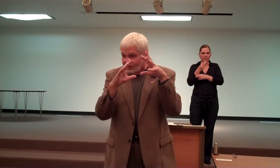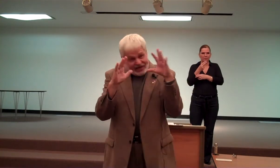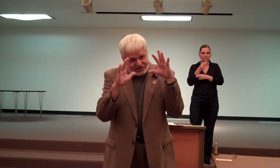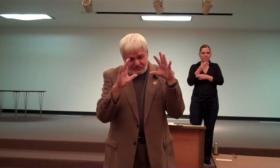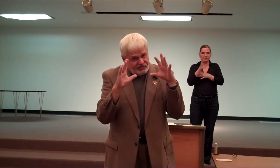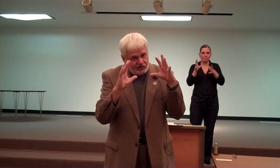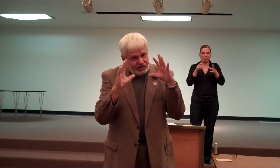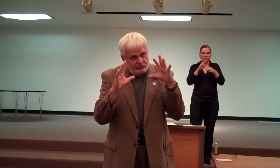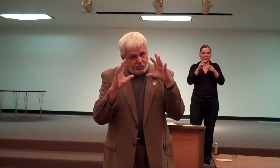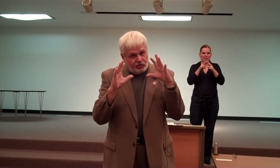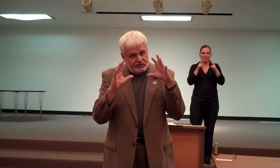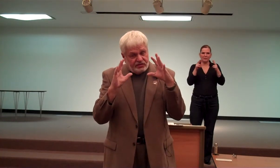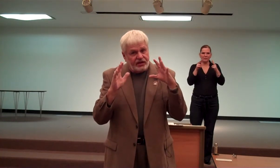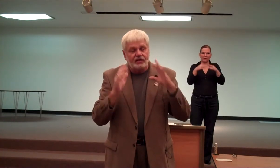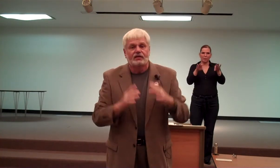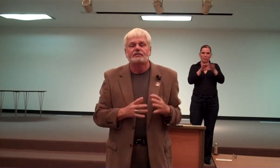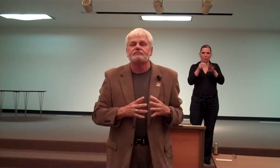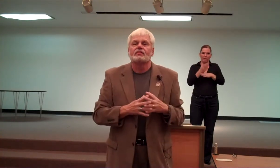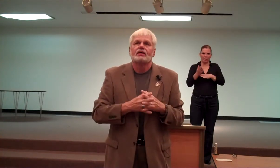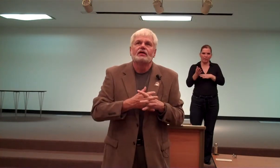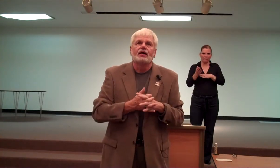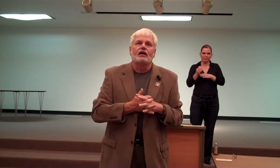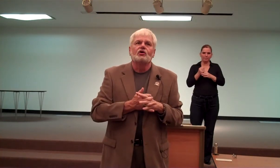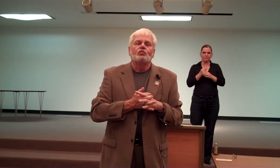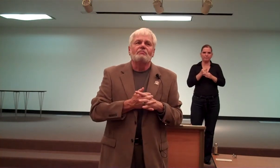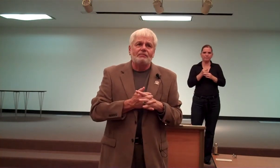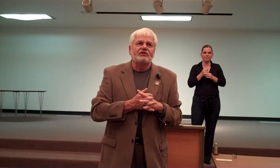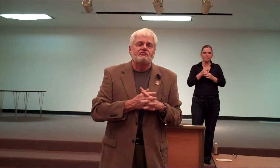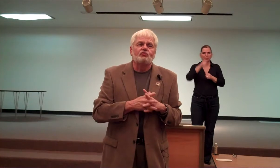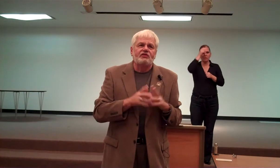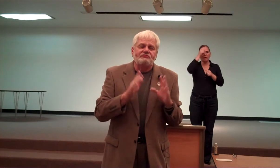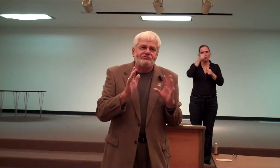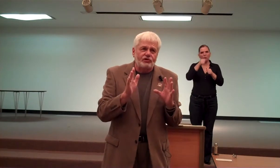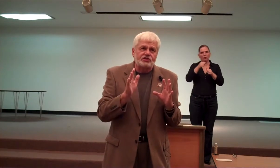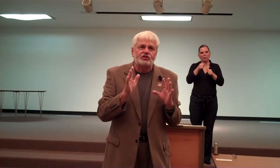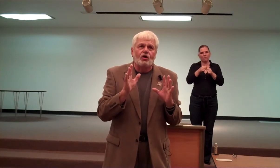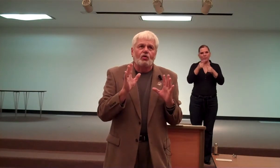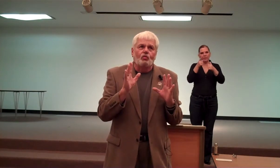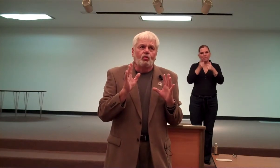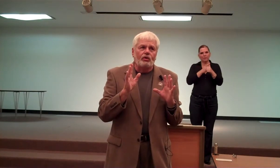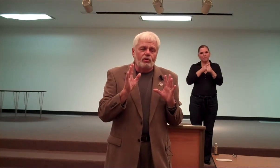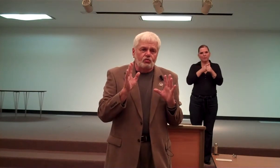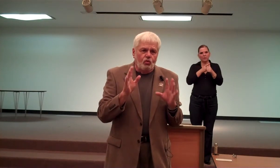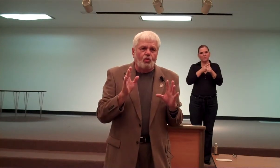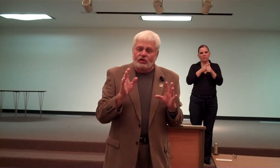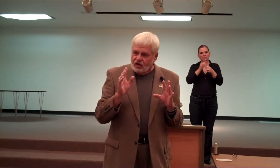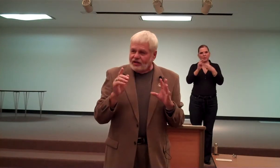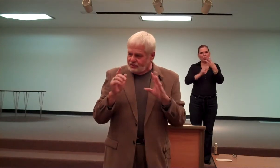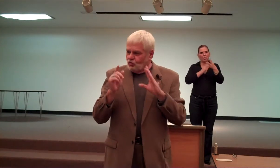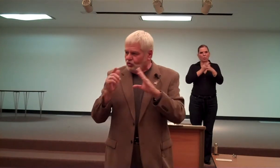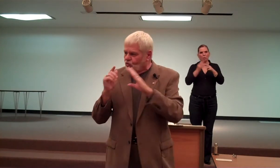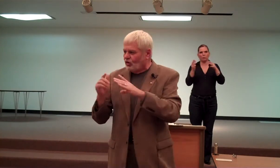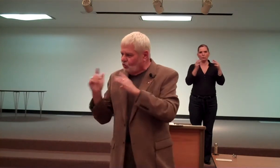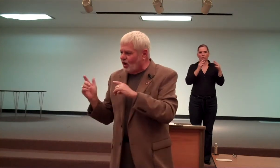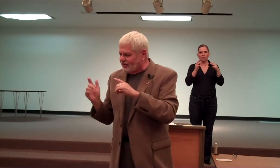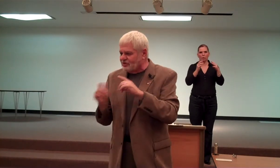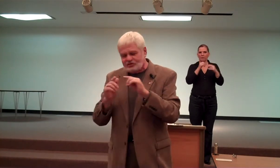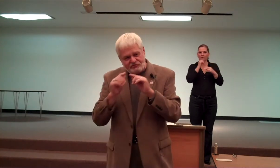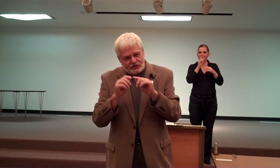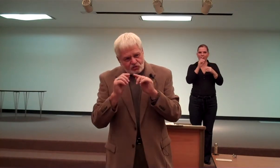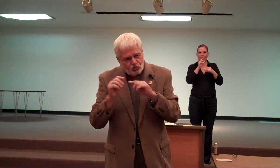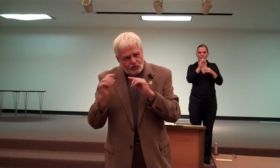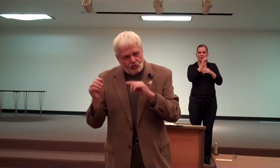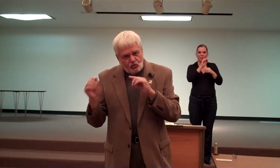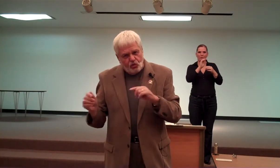and so on. That's a very important thing. Remember, the first World War, not World War I,